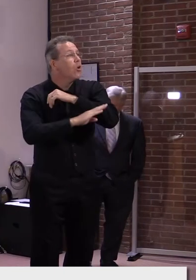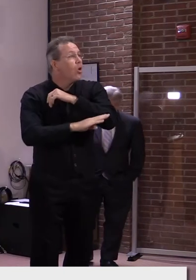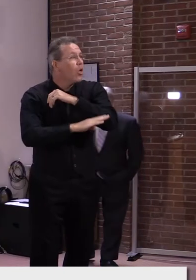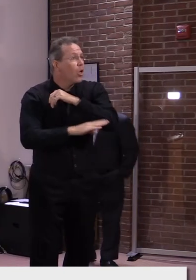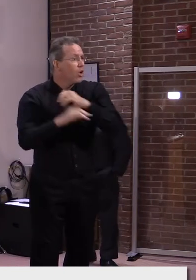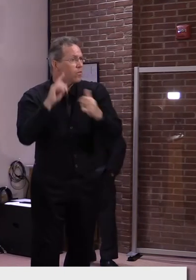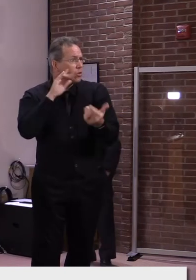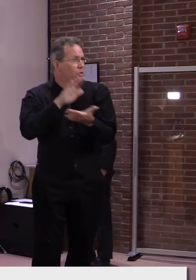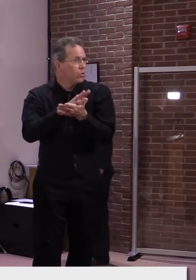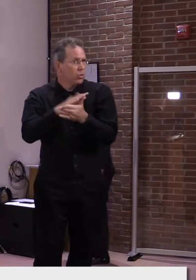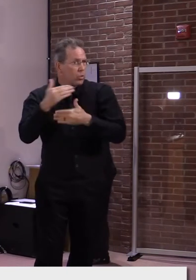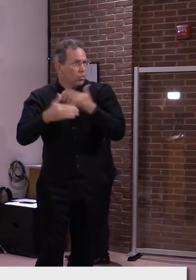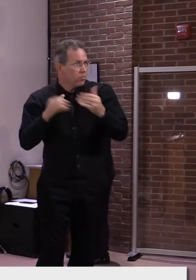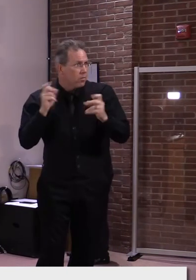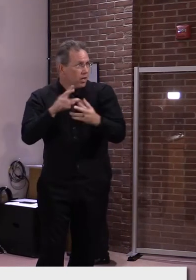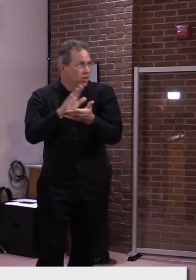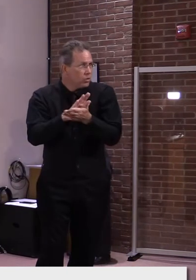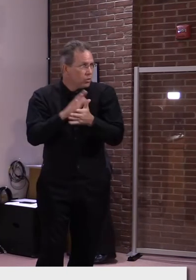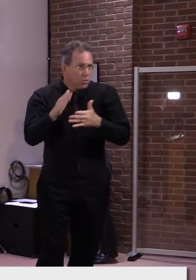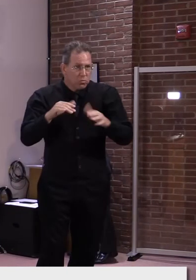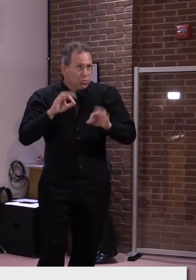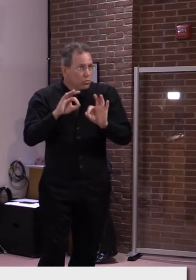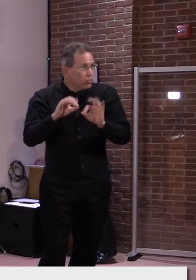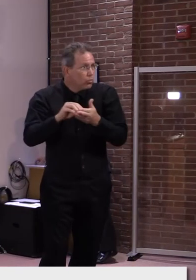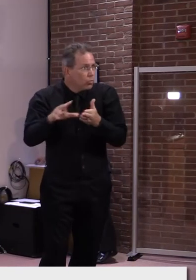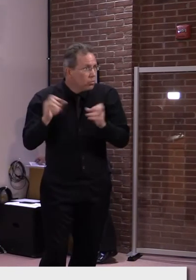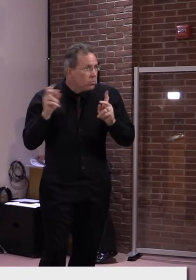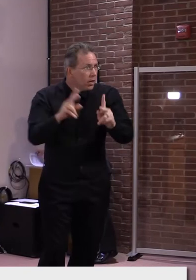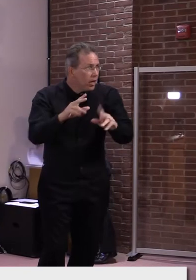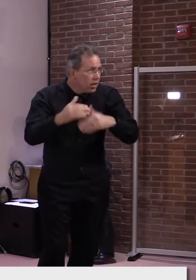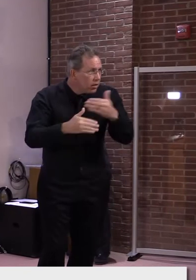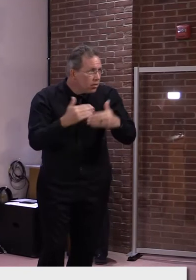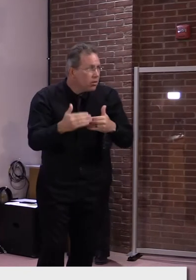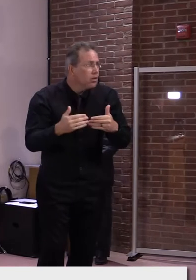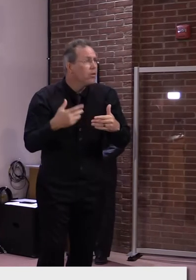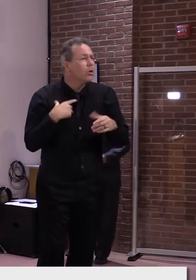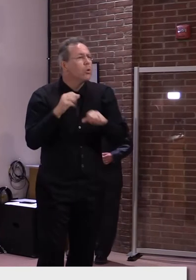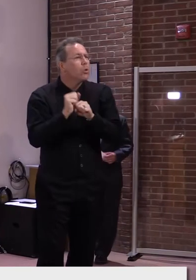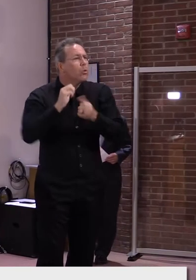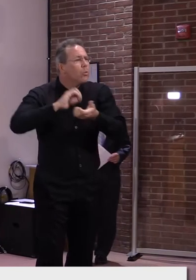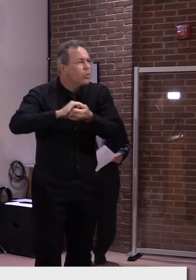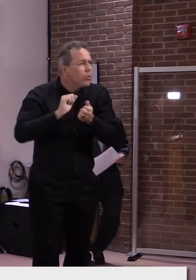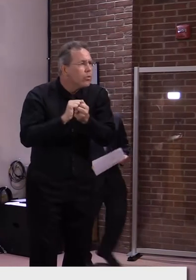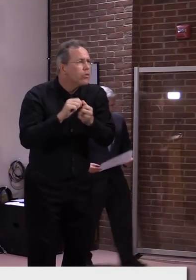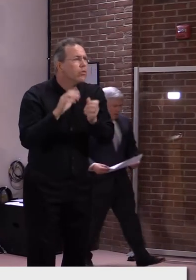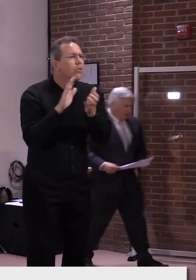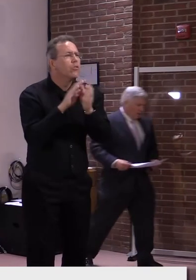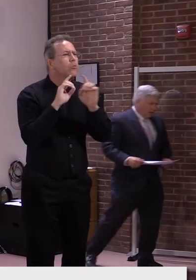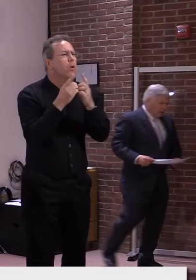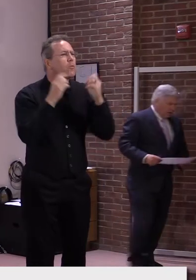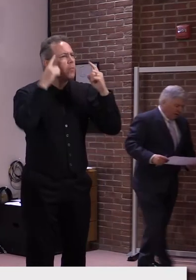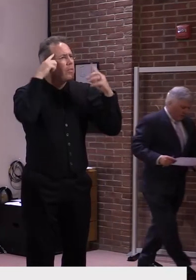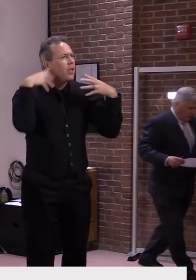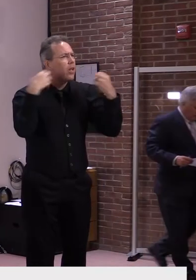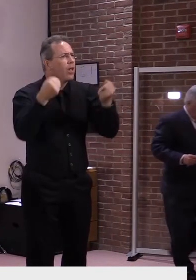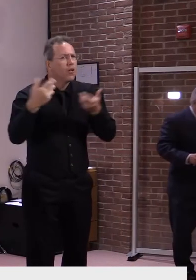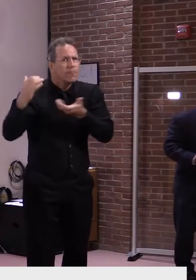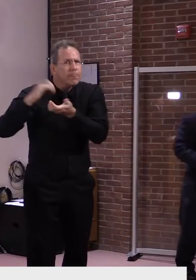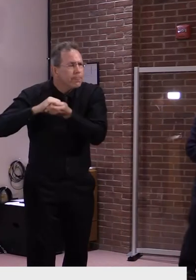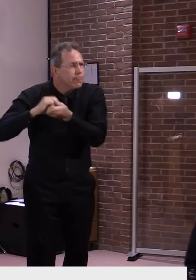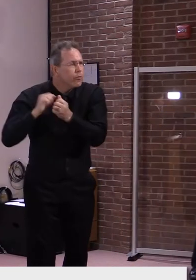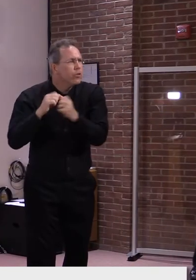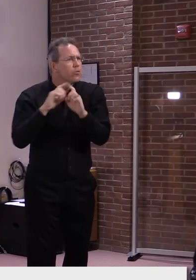other partners in state government, including Department of Mental Health, to think about social emotional well-being. So I think it'll be an